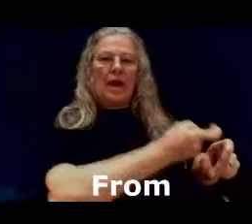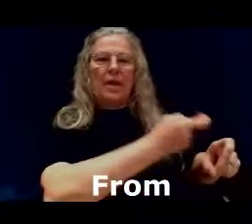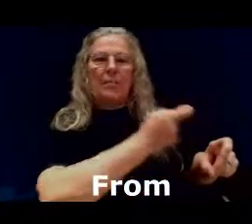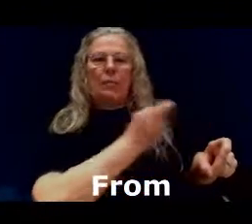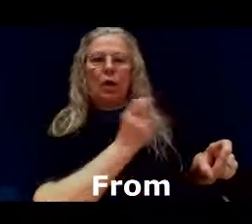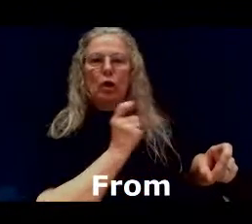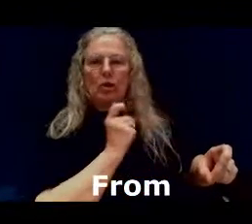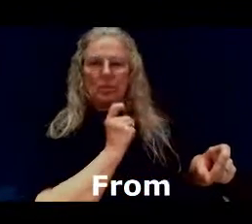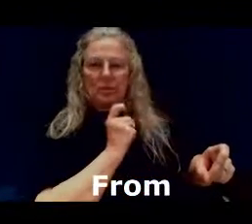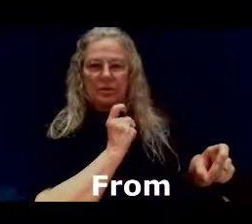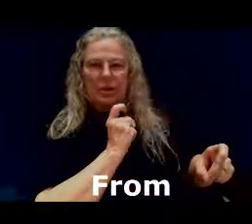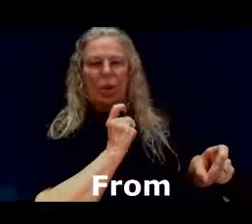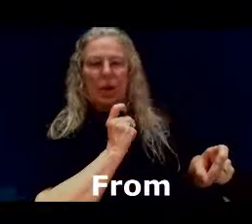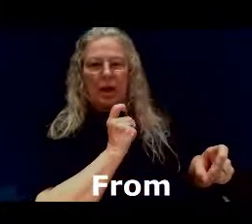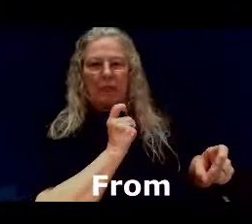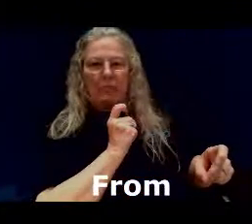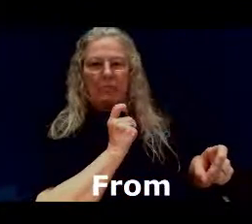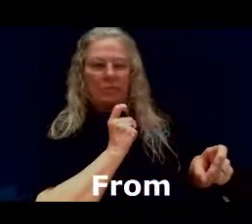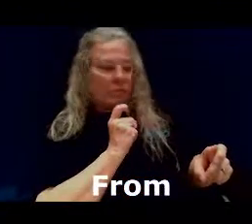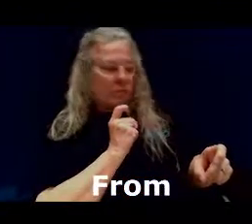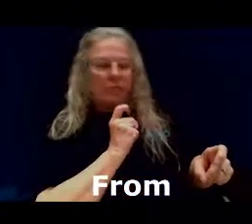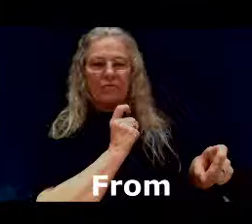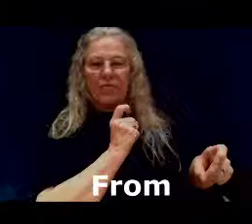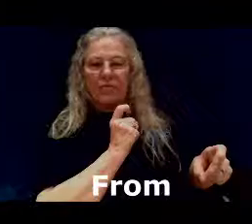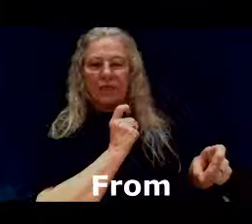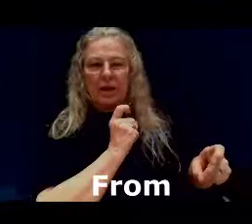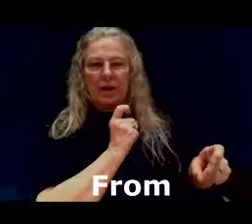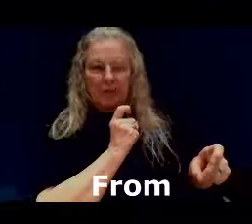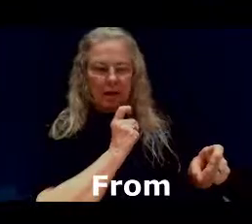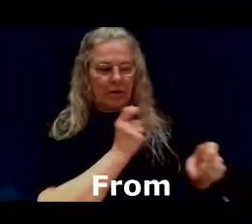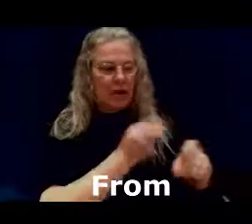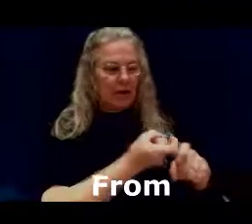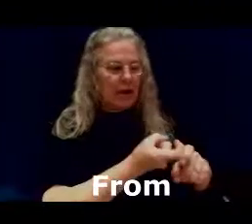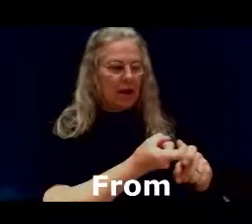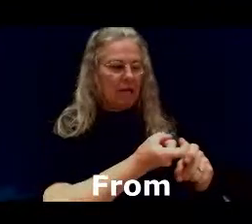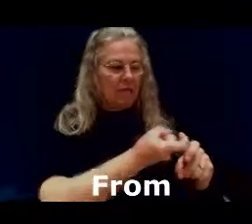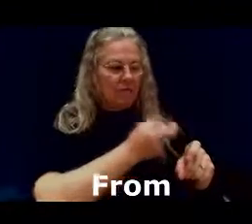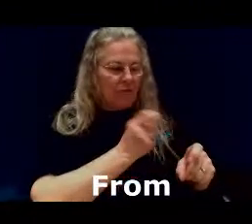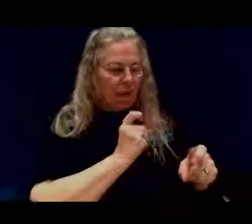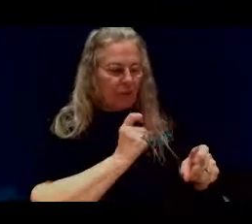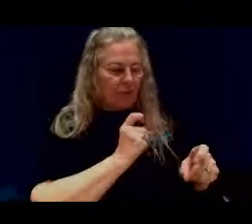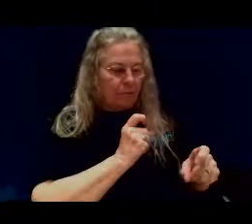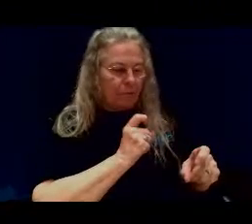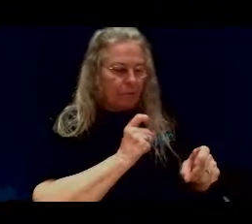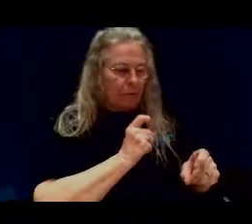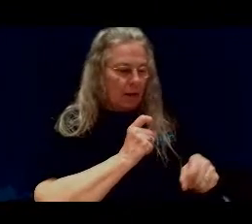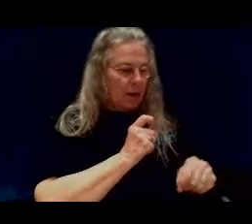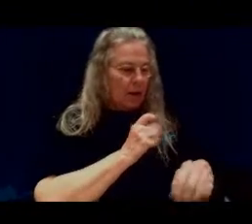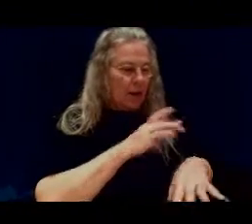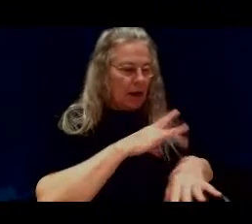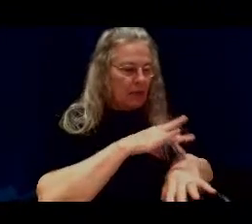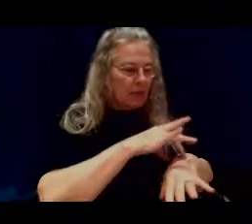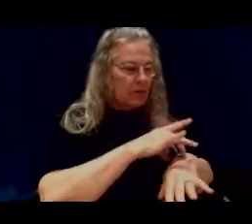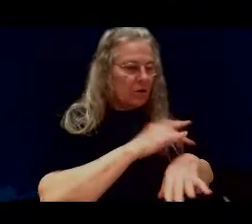hand pulls away from the non-dominant hand. From, and of course